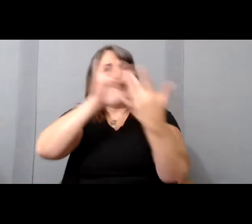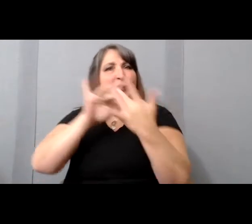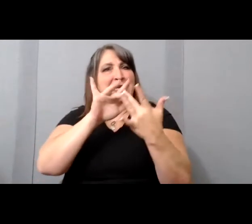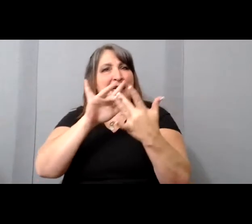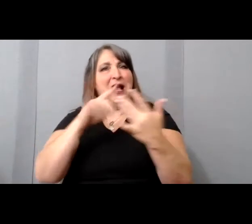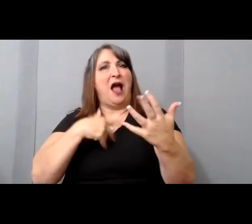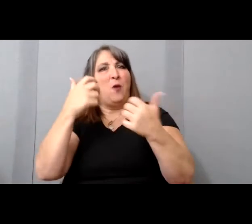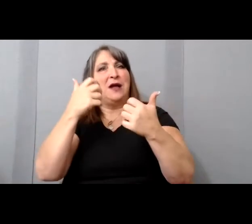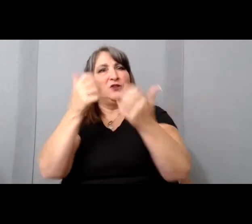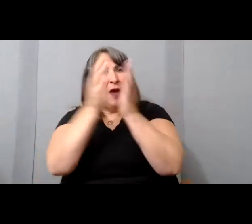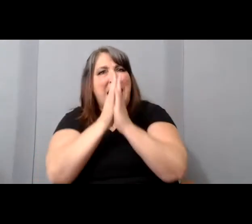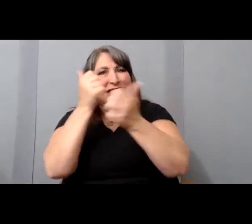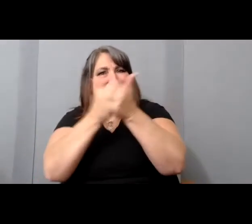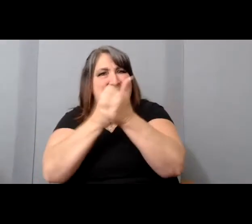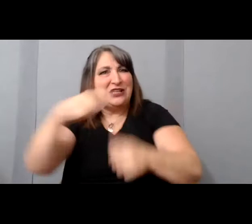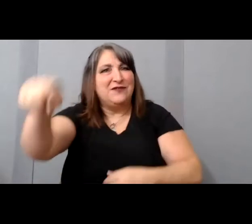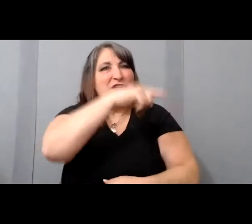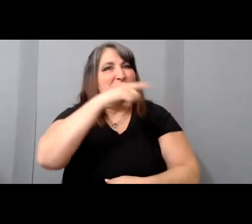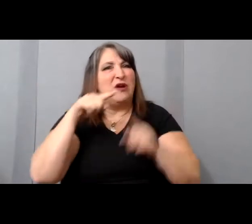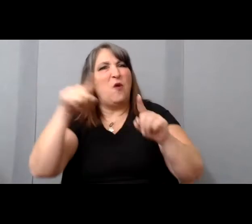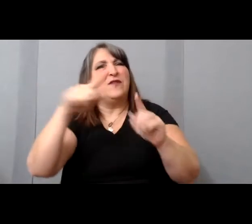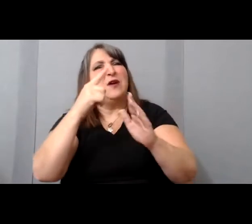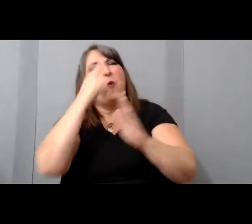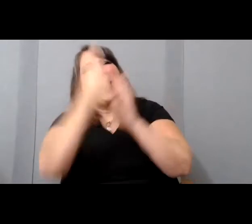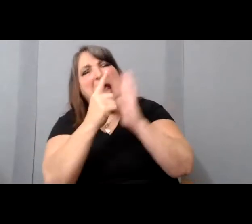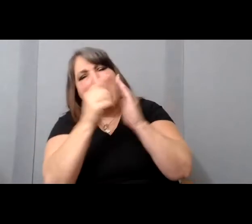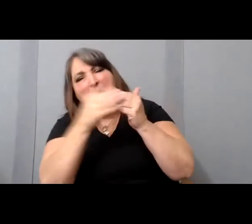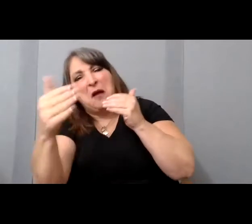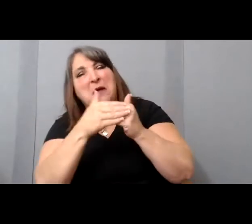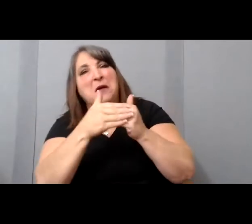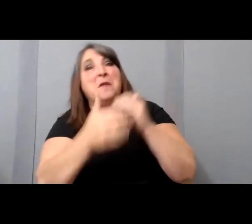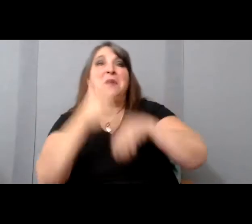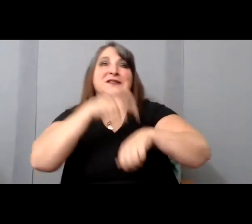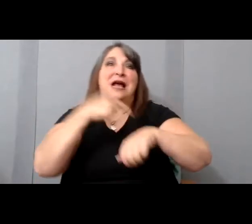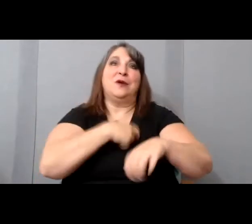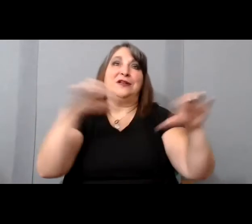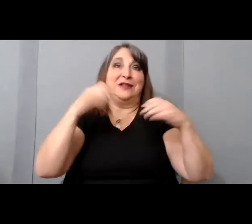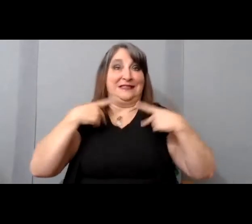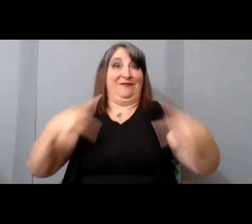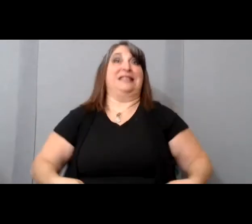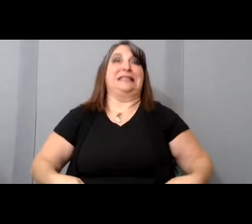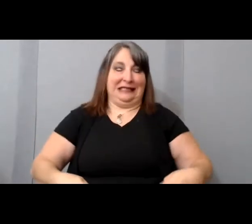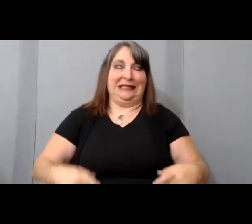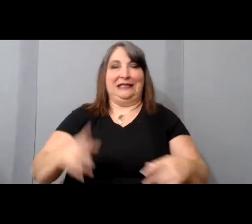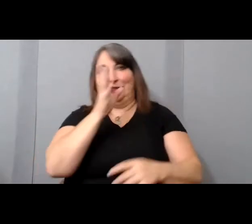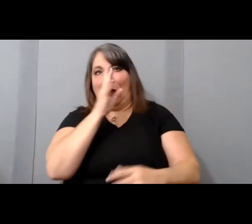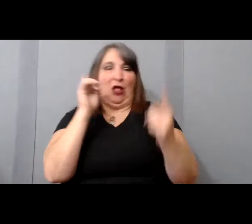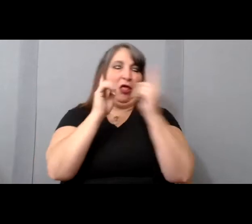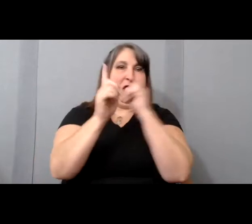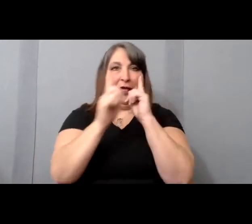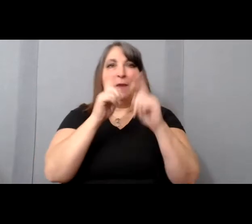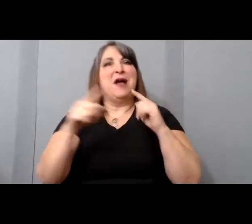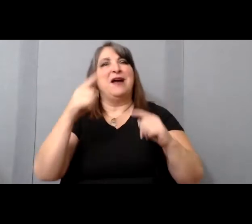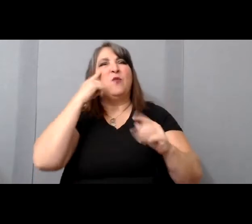I'd like to ask you over the next hour, usually we do this in real time physically where we're at, but over the next hour, log into